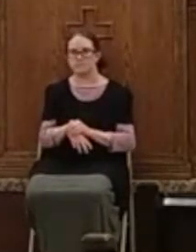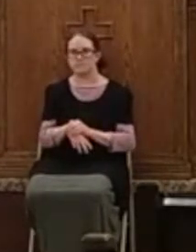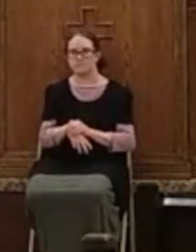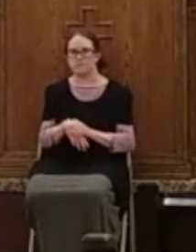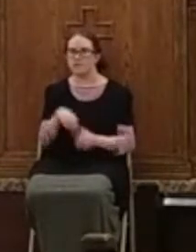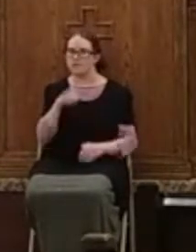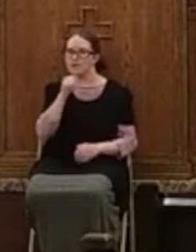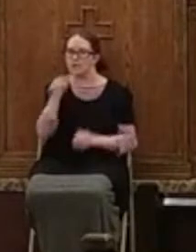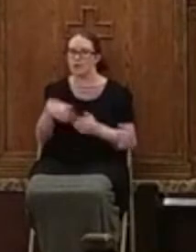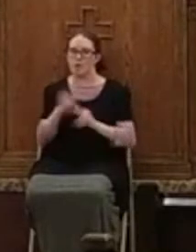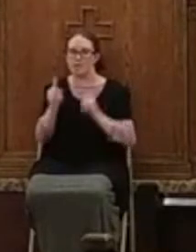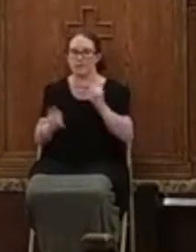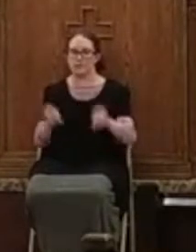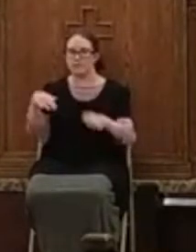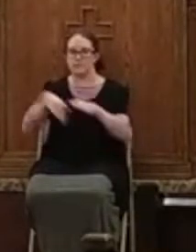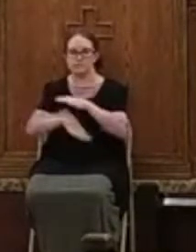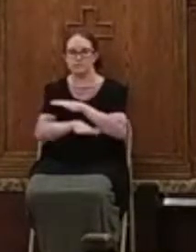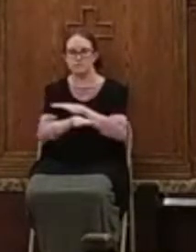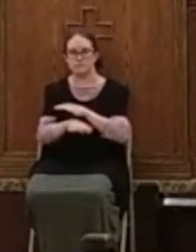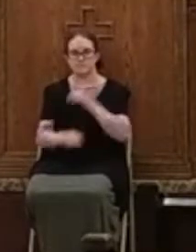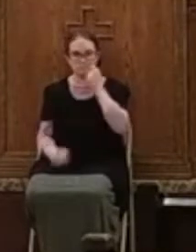Not everybody can walk through that.